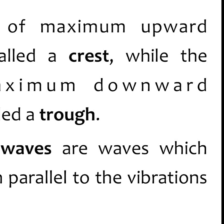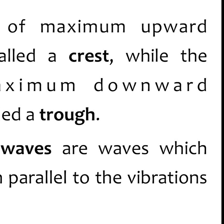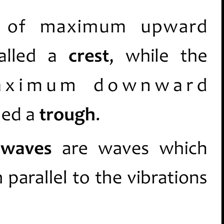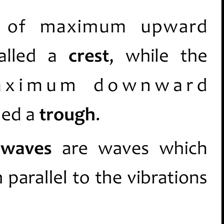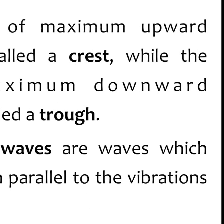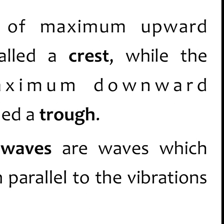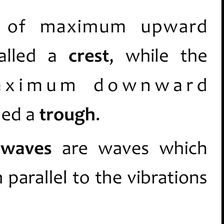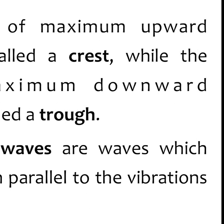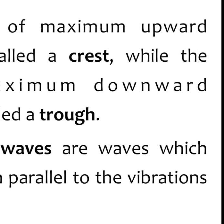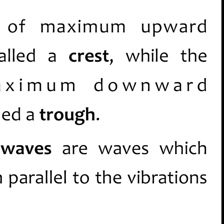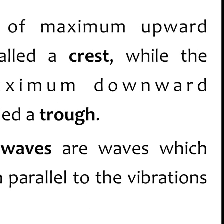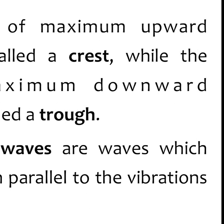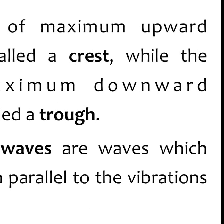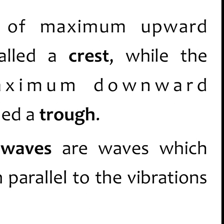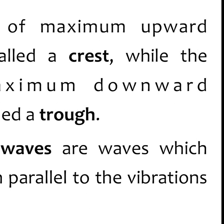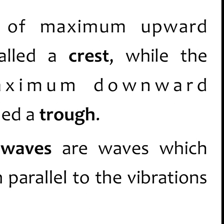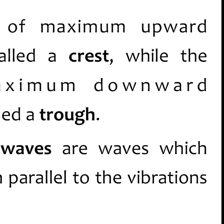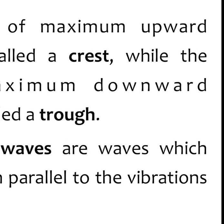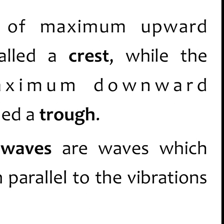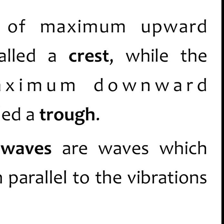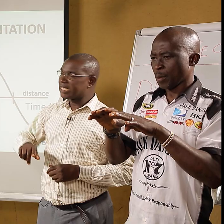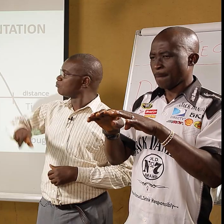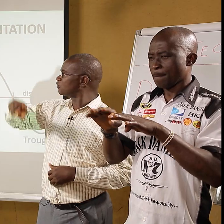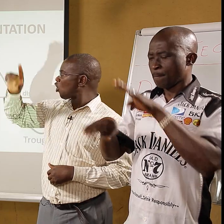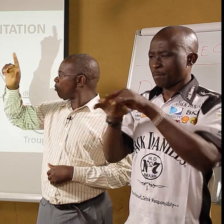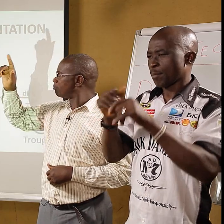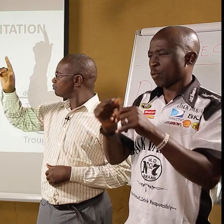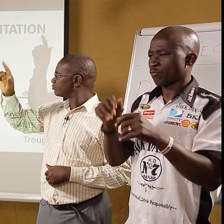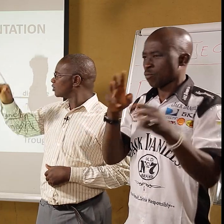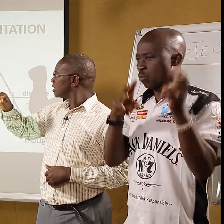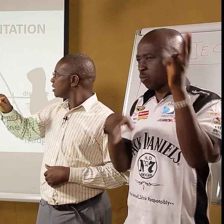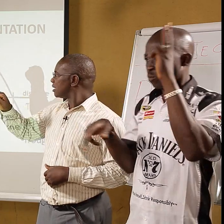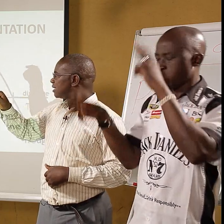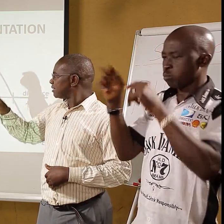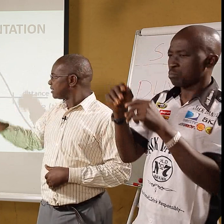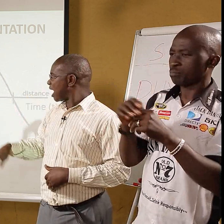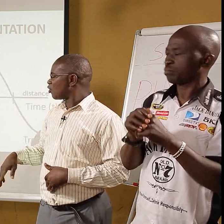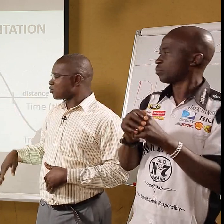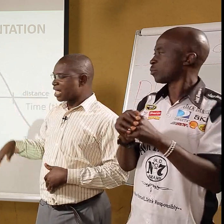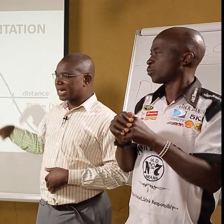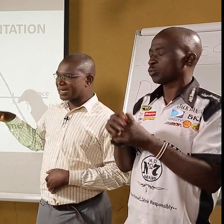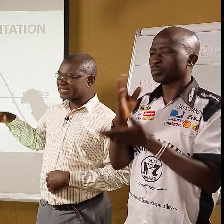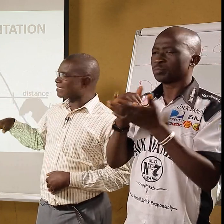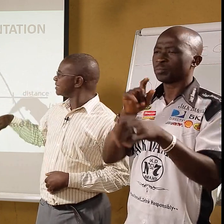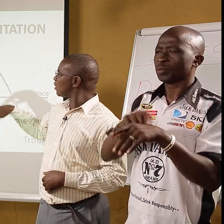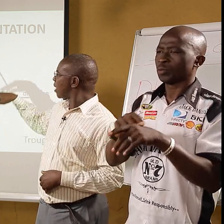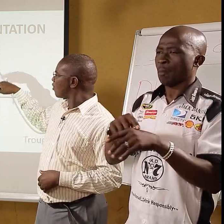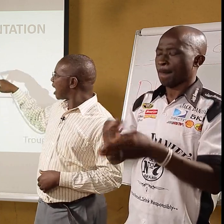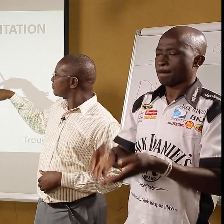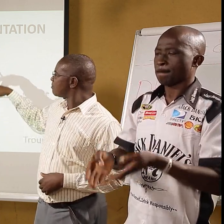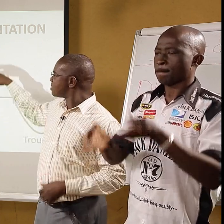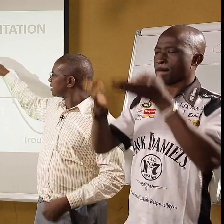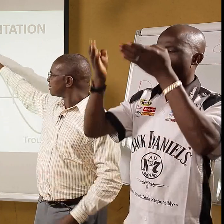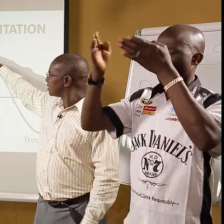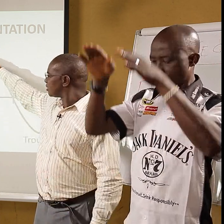upward displacement. Anytime a wave, transverse wave, is moving, it moves up, down. A phase is where you